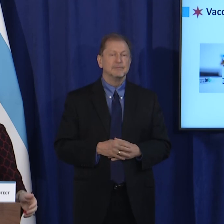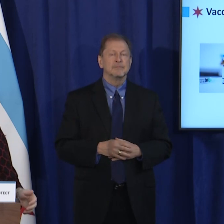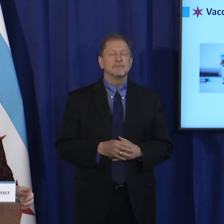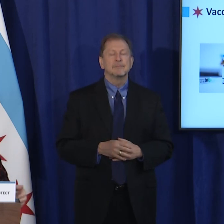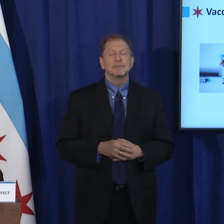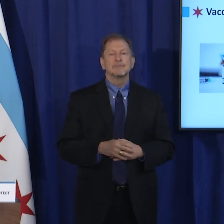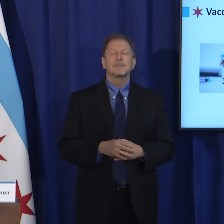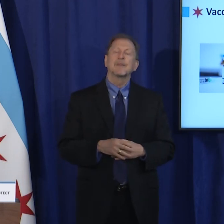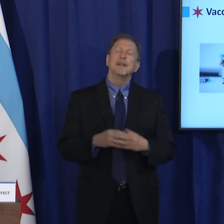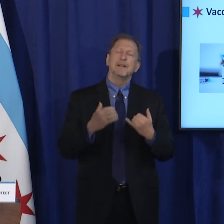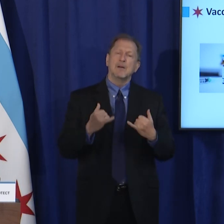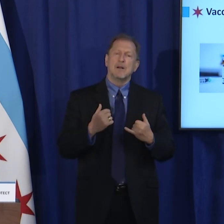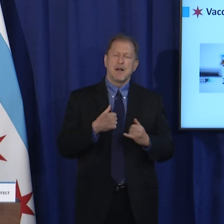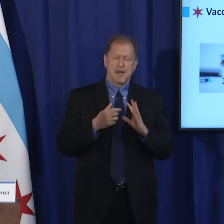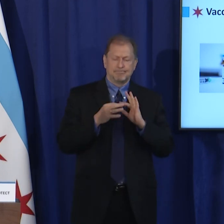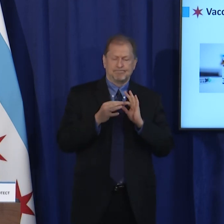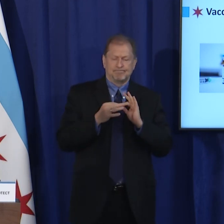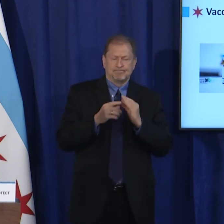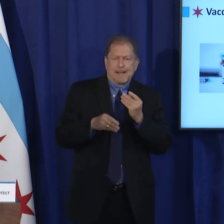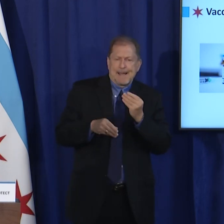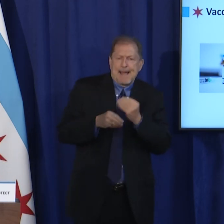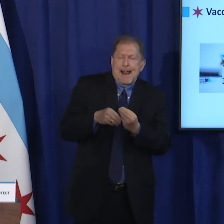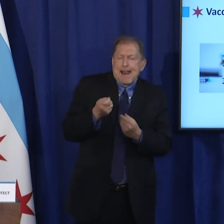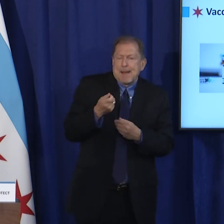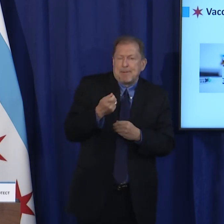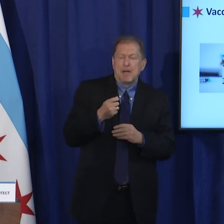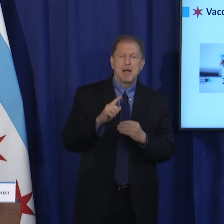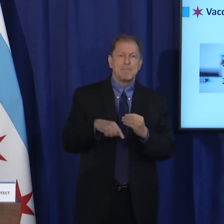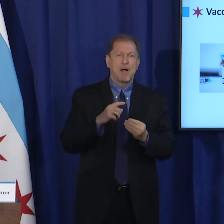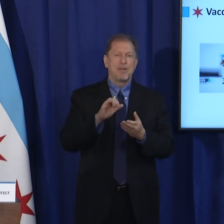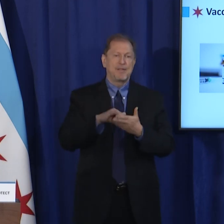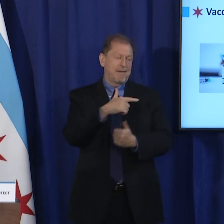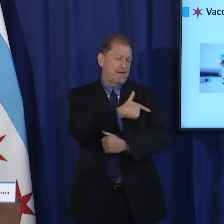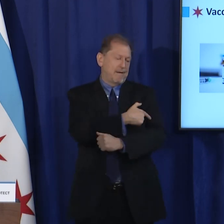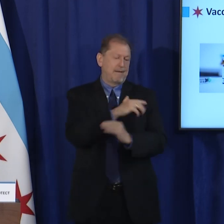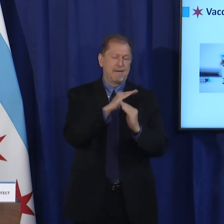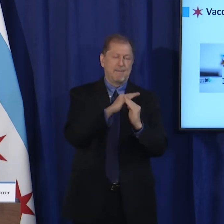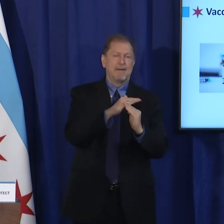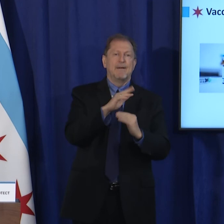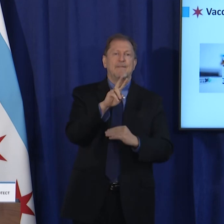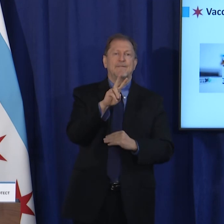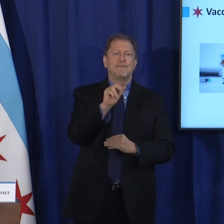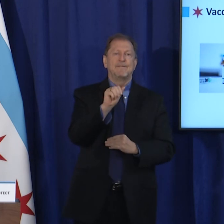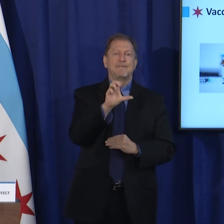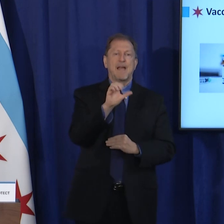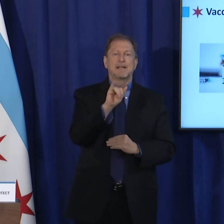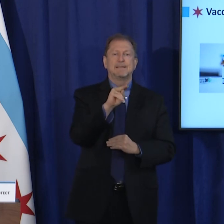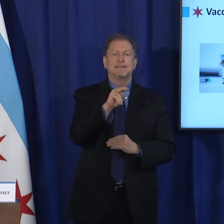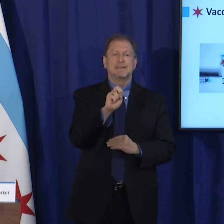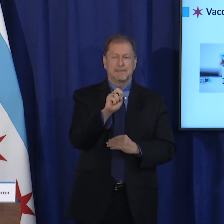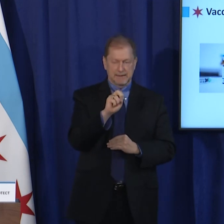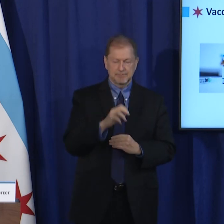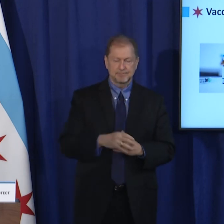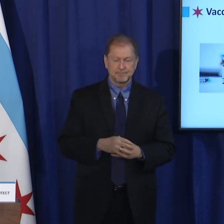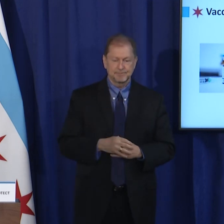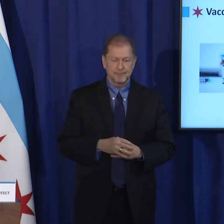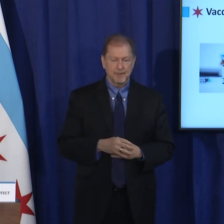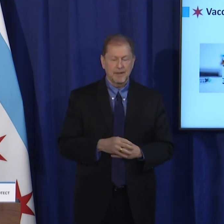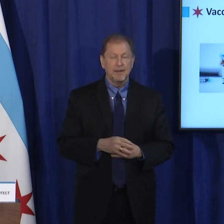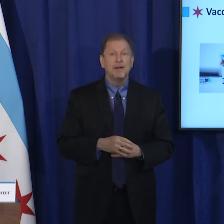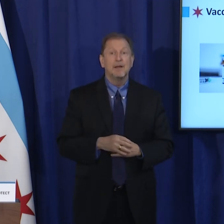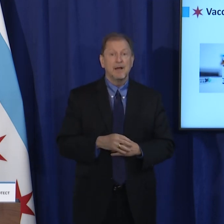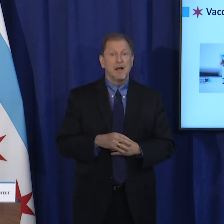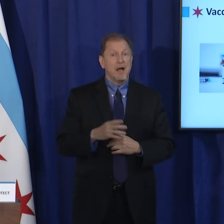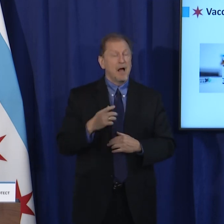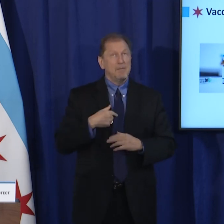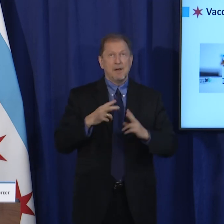Finally, I do want to add a little bit more detail to the vaccine update that the mayor gave. One thing that I am definitely giving